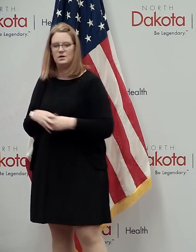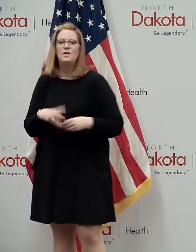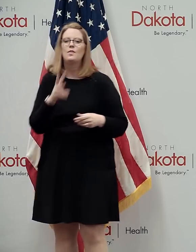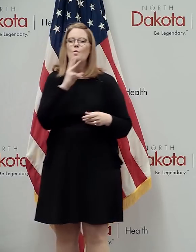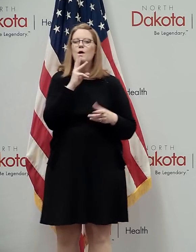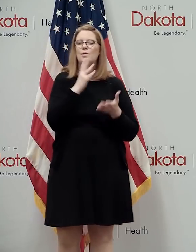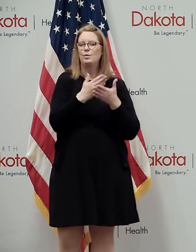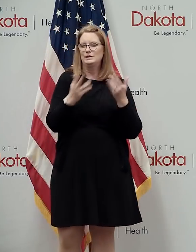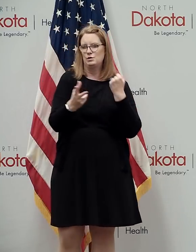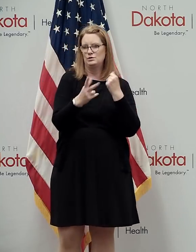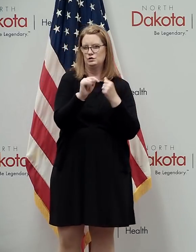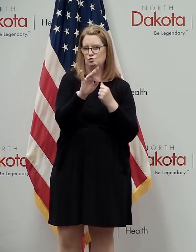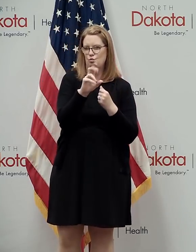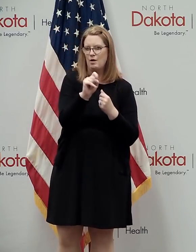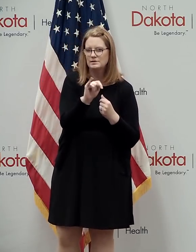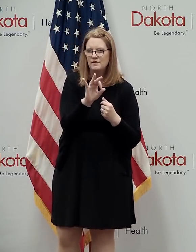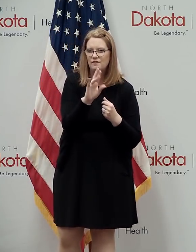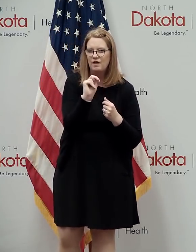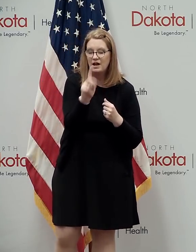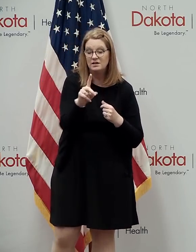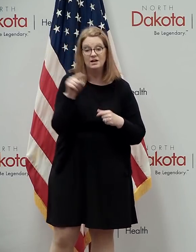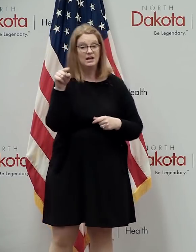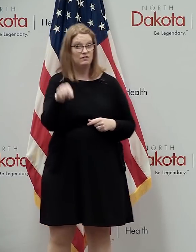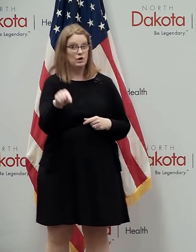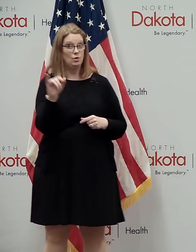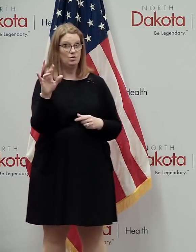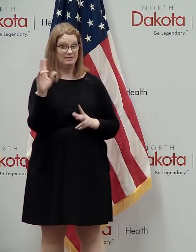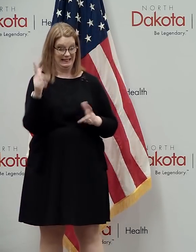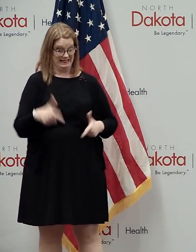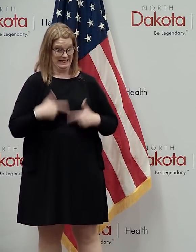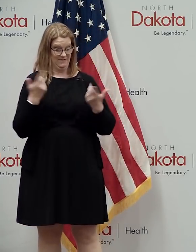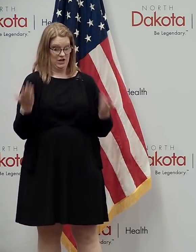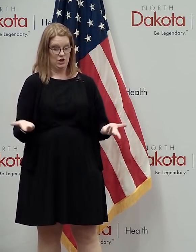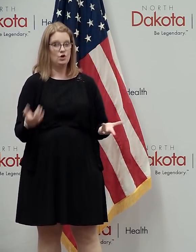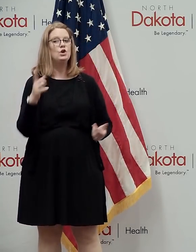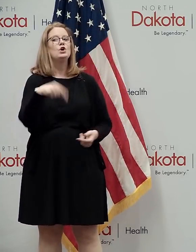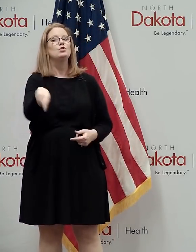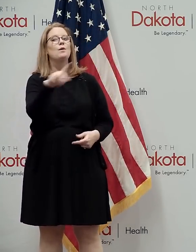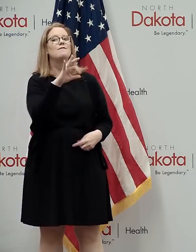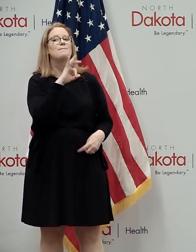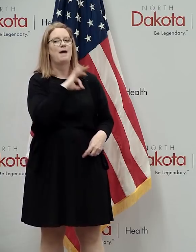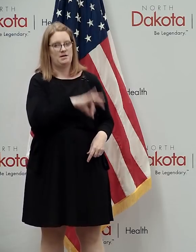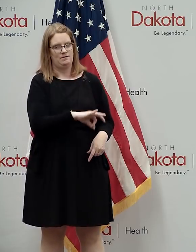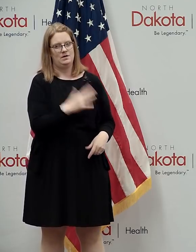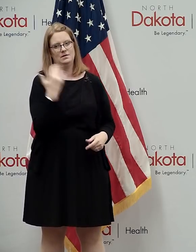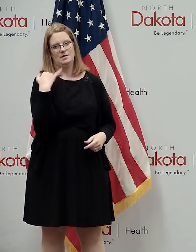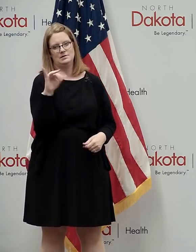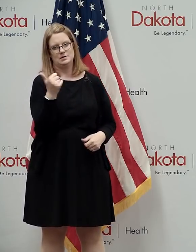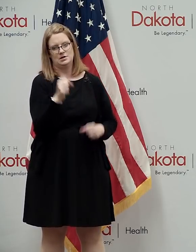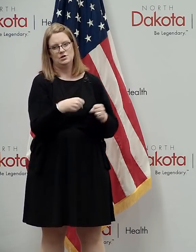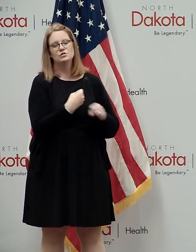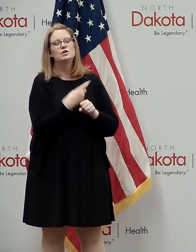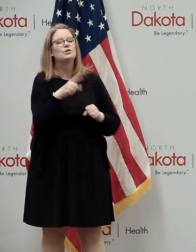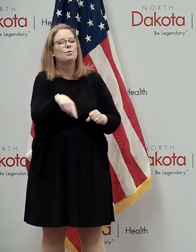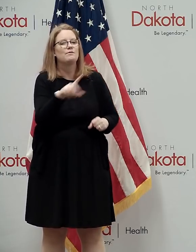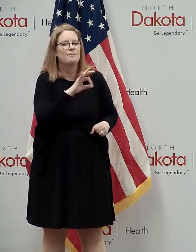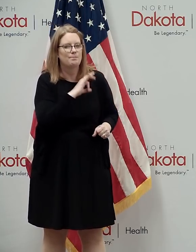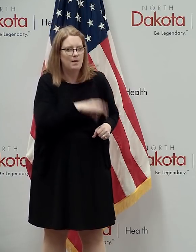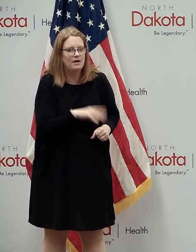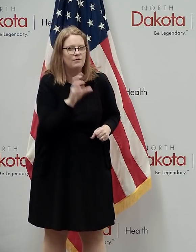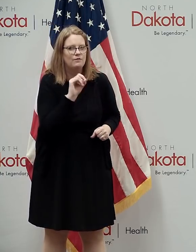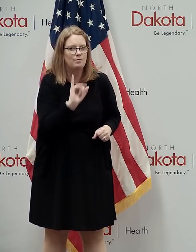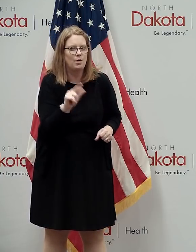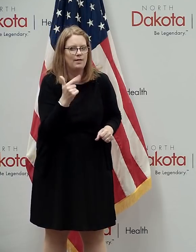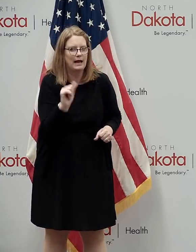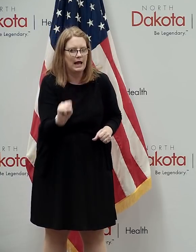mean, so if you are a citizen of the state of North Dakota, you have benefited mightily in the last decade from the oil and gas industry. When